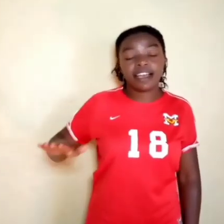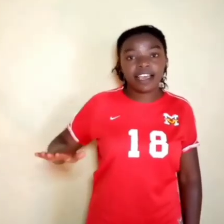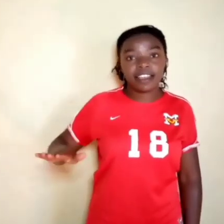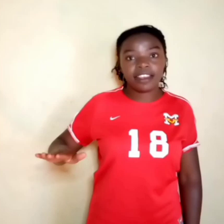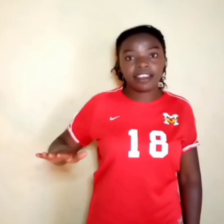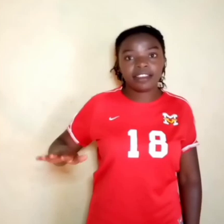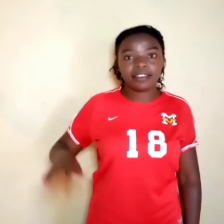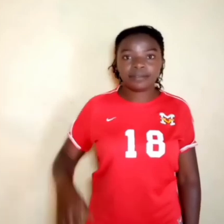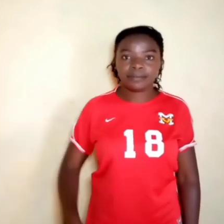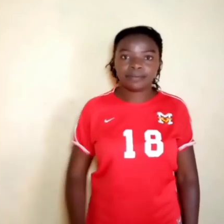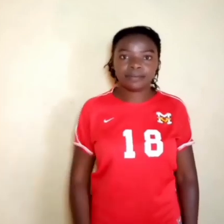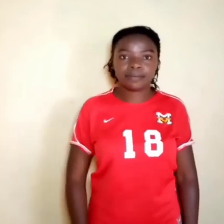girl,